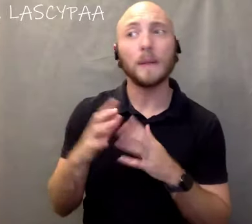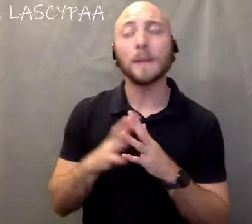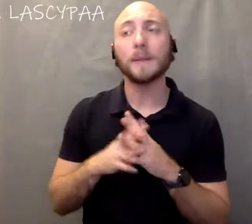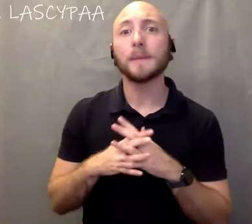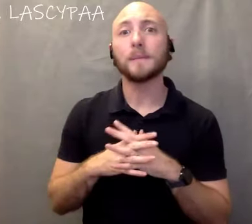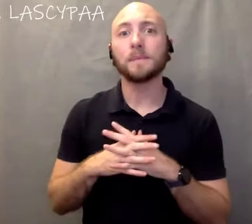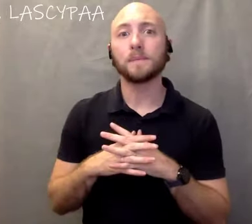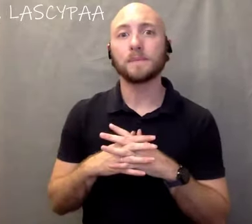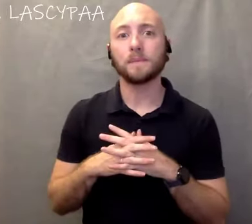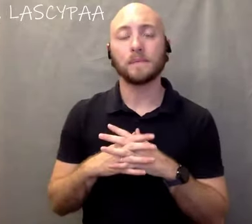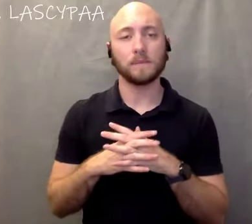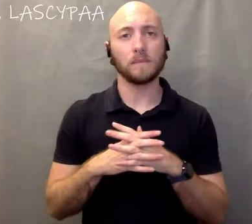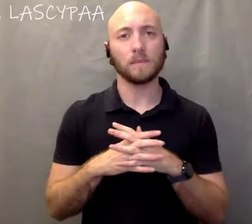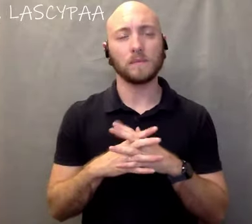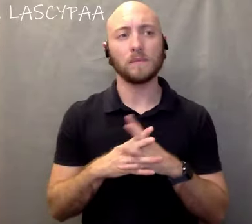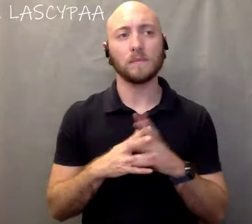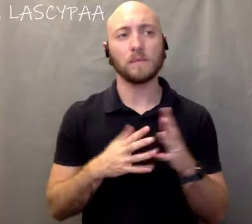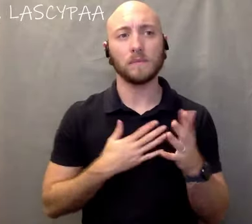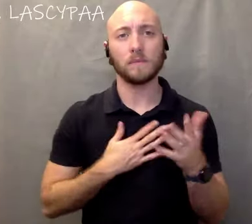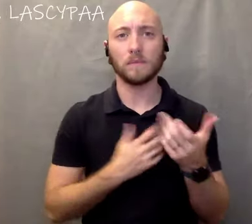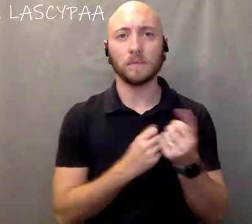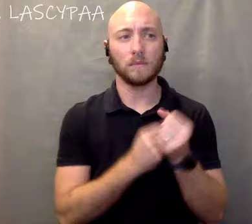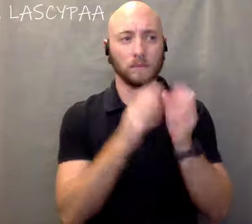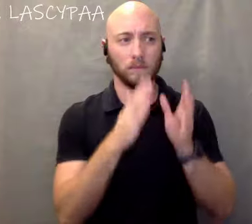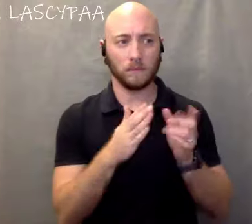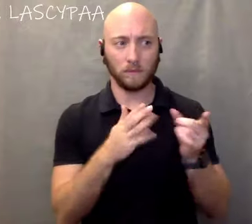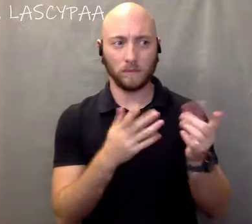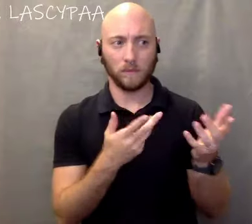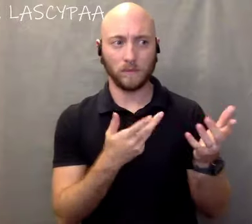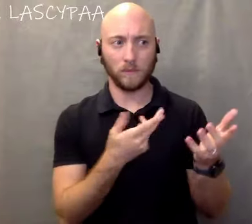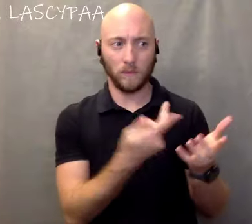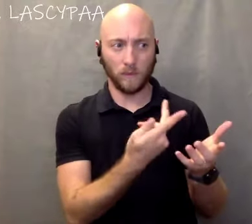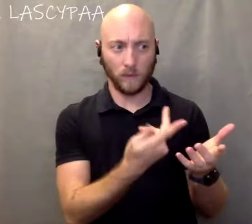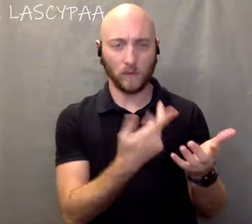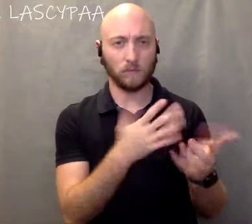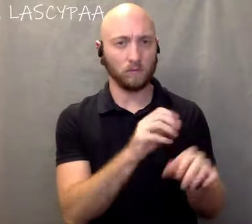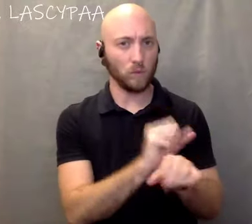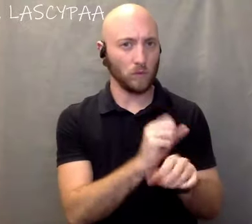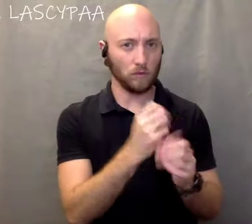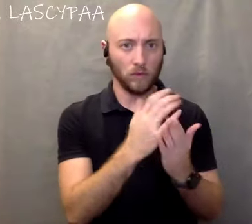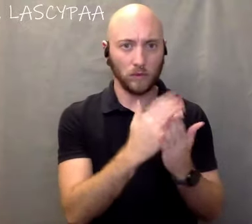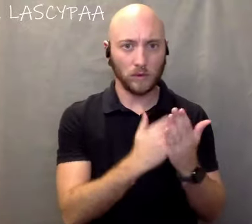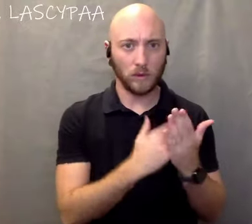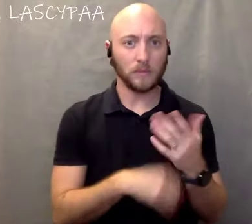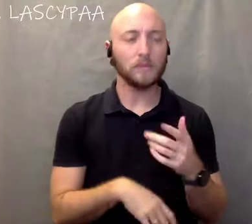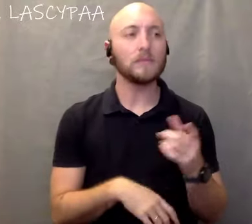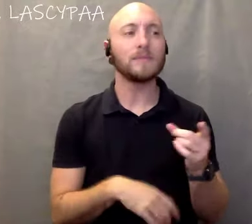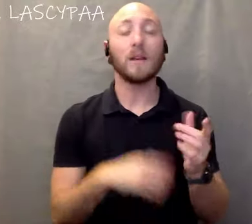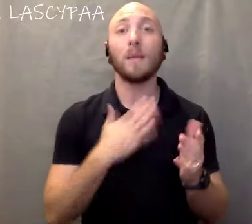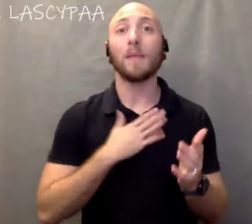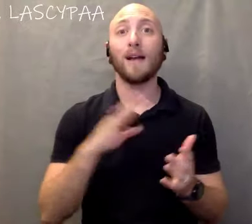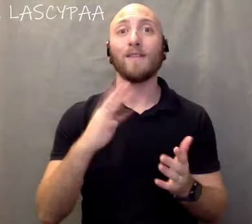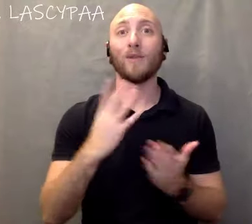a sponsor. We worked the steps, and after my 4 steps, she told me that I was a perpetual victim. And it kind